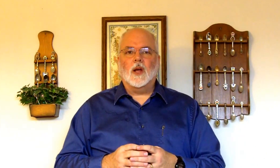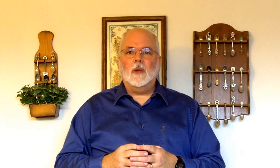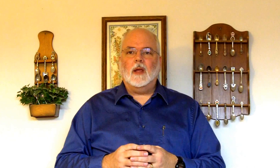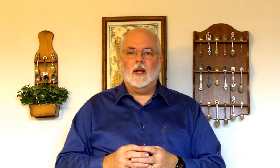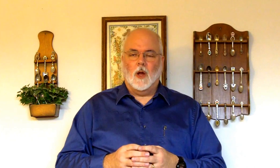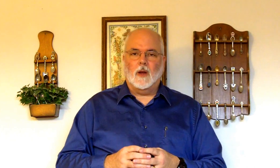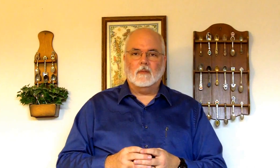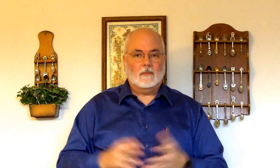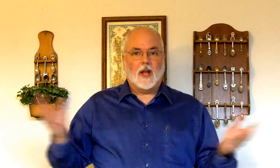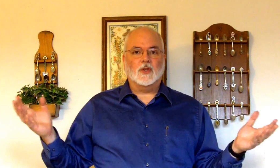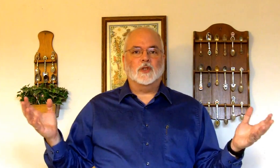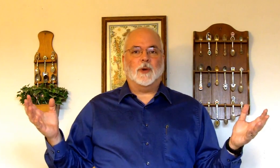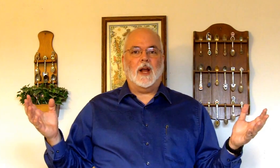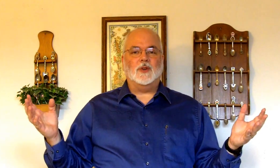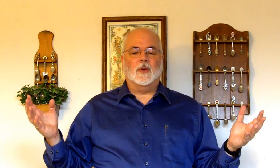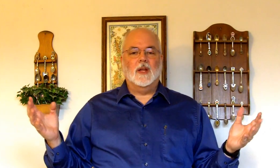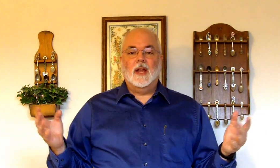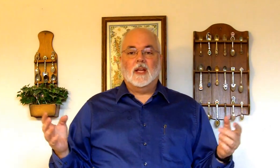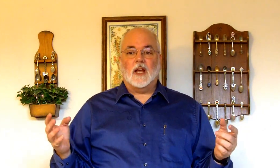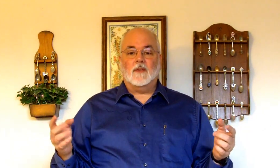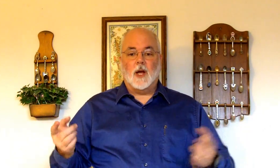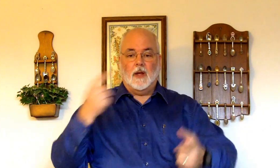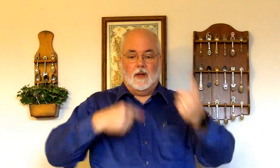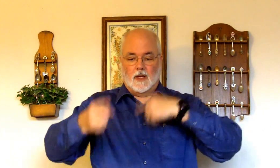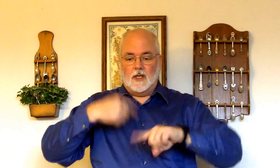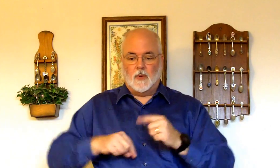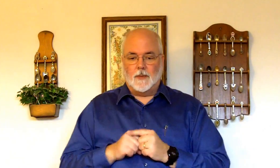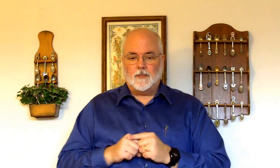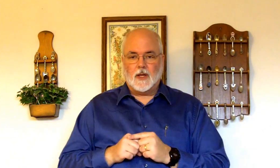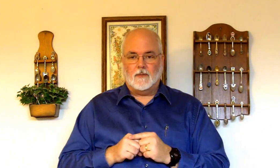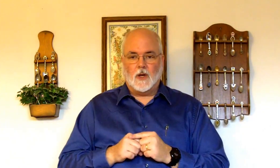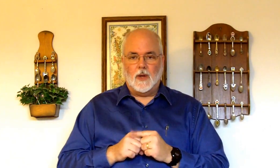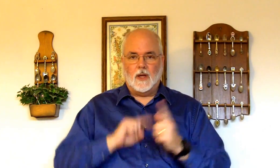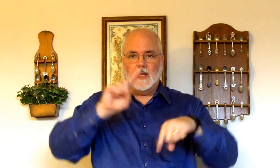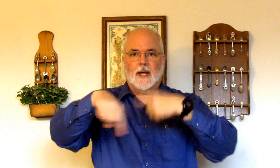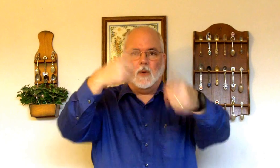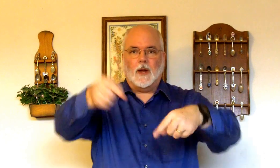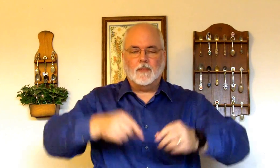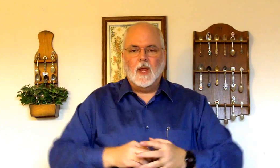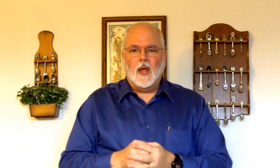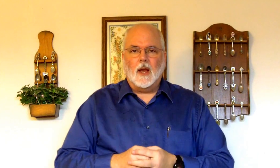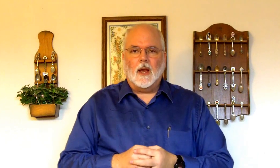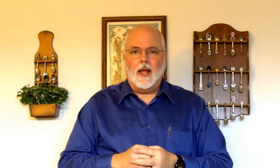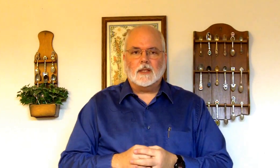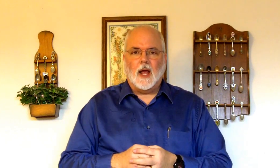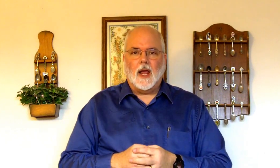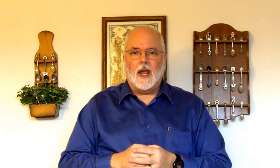coming and going. I shouldn't surprise you. Sign for coming is this way. Sign for going is that way. Unless I